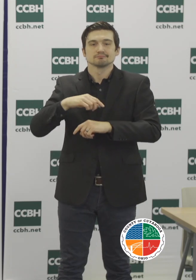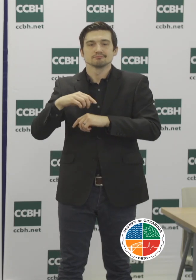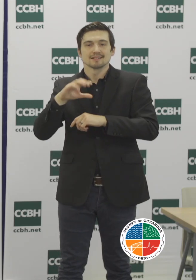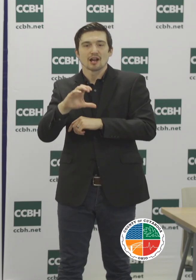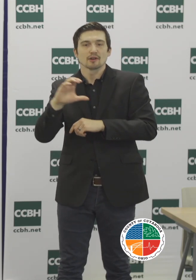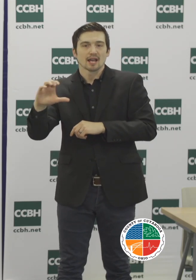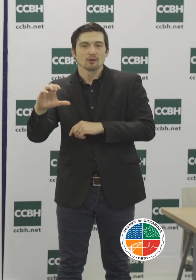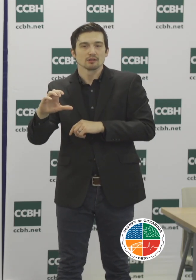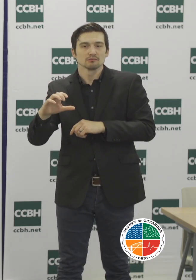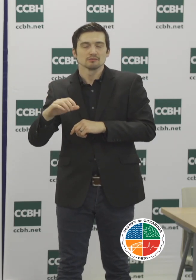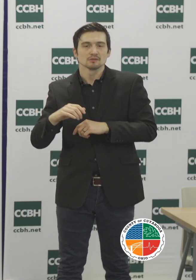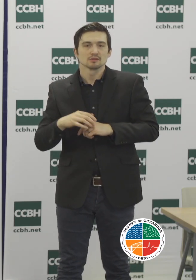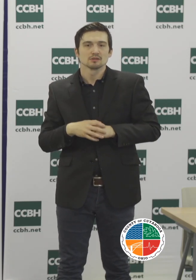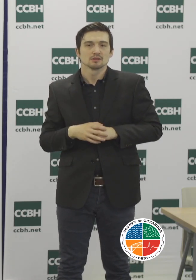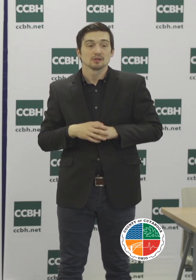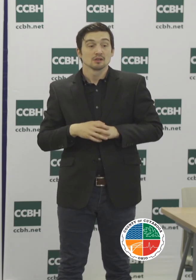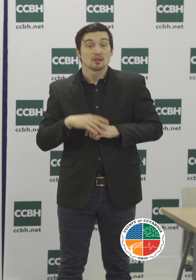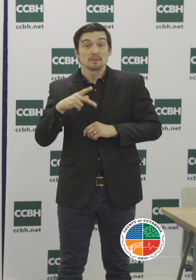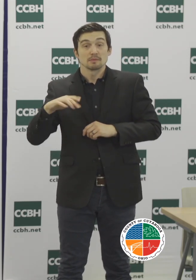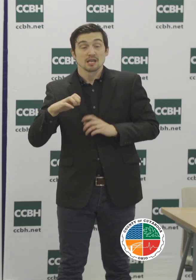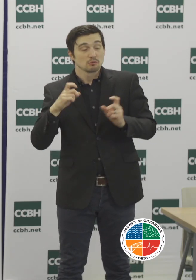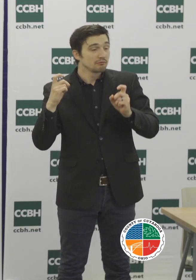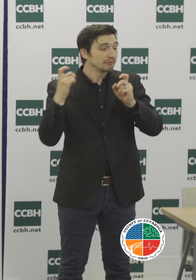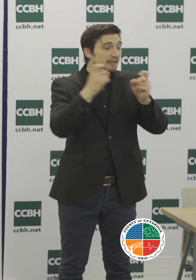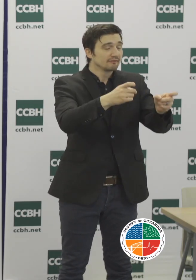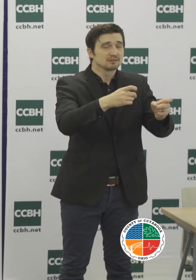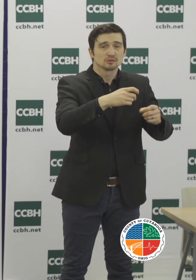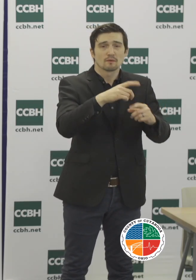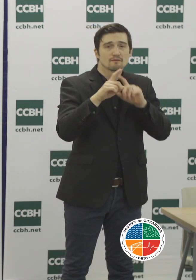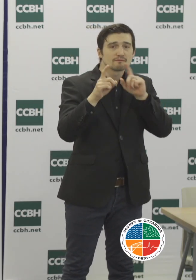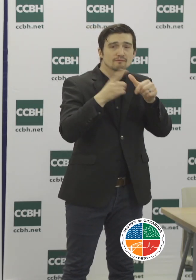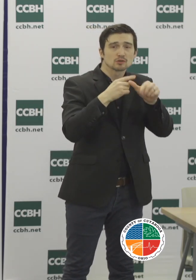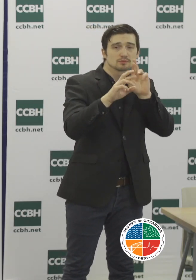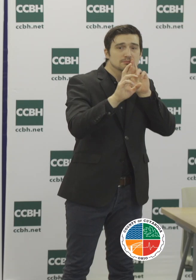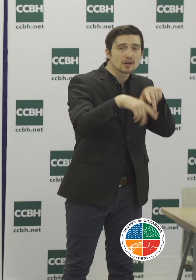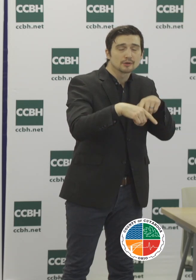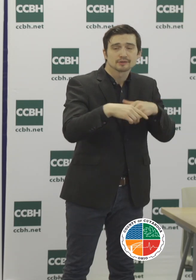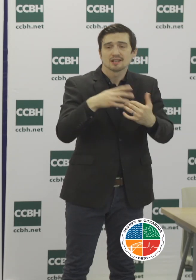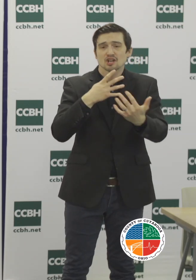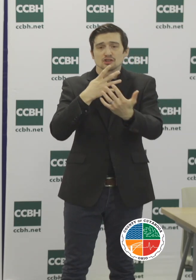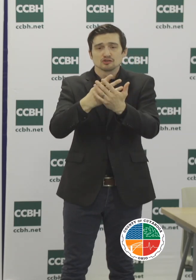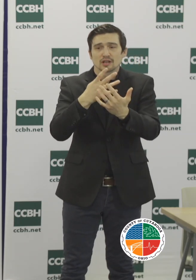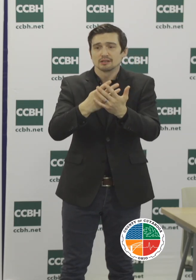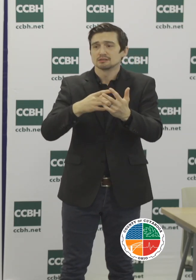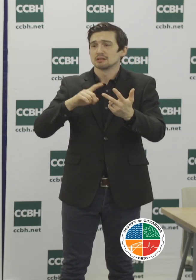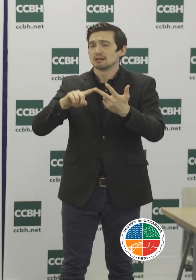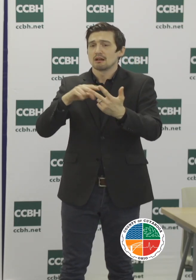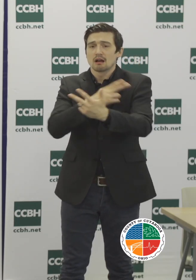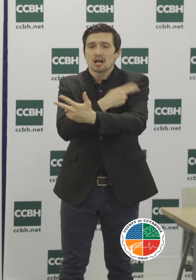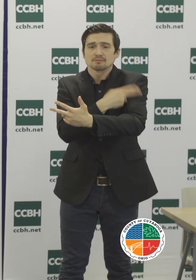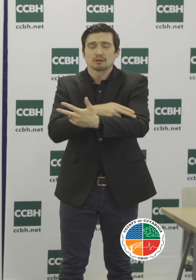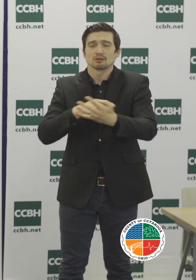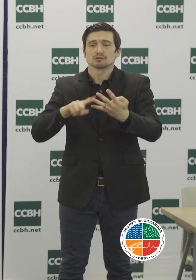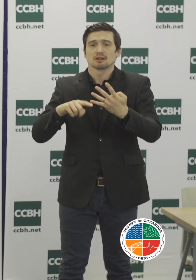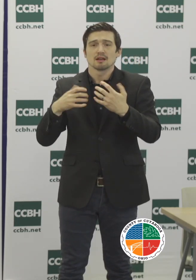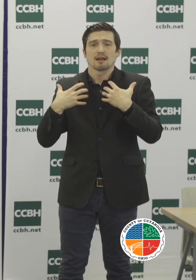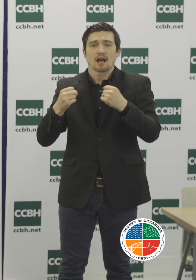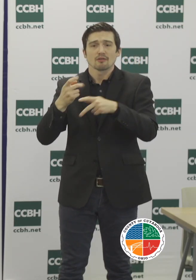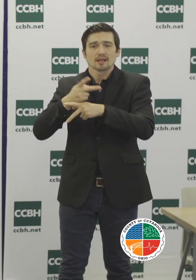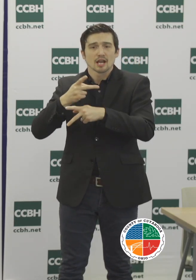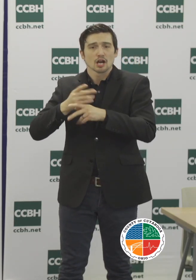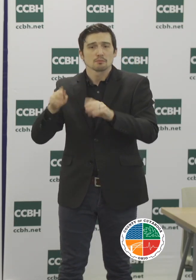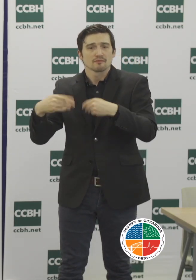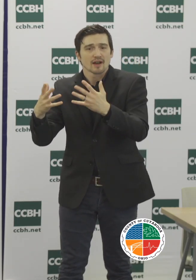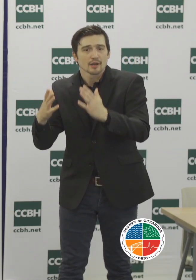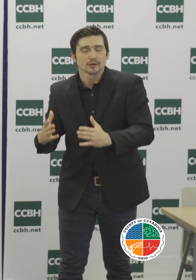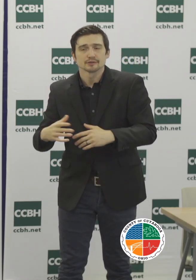This PPE has gone to first responders, corrections facilities, hospitals, healthcare providers like nursing homes